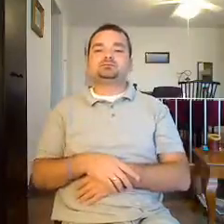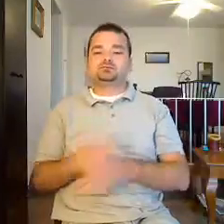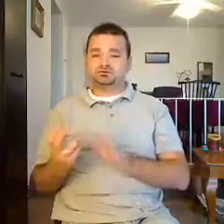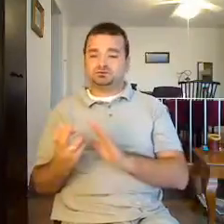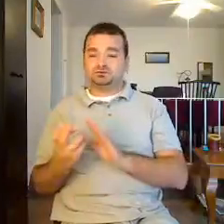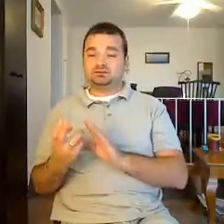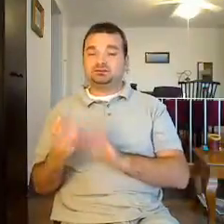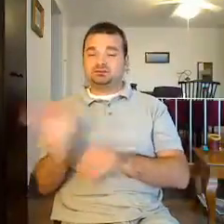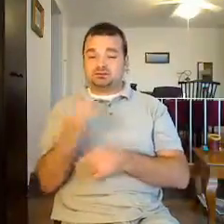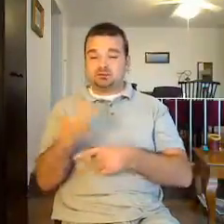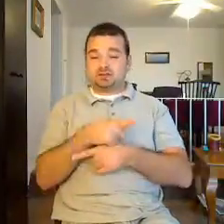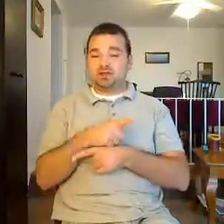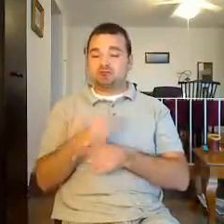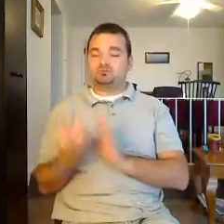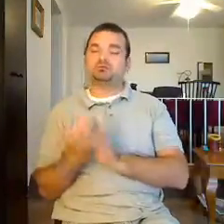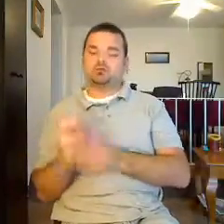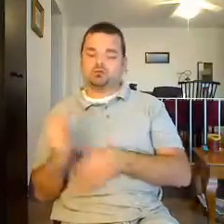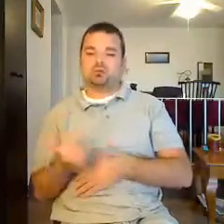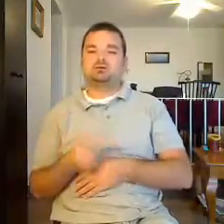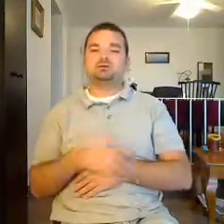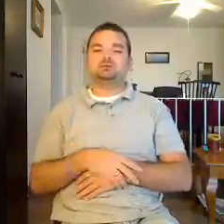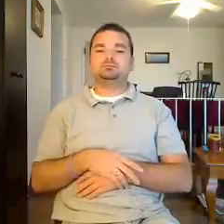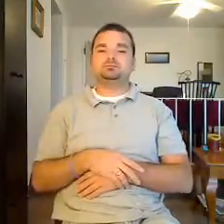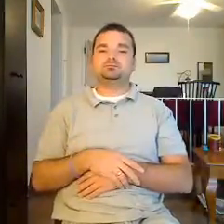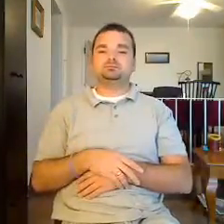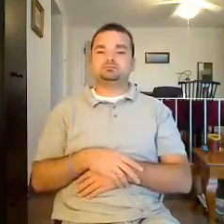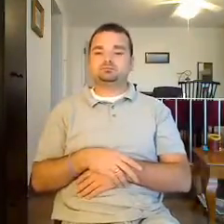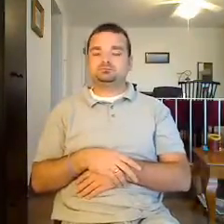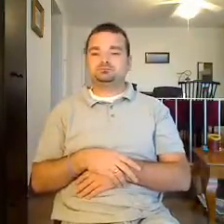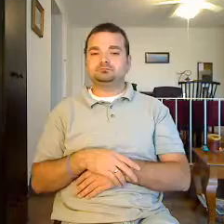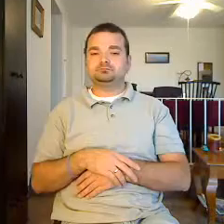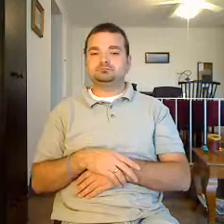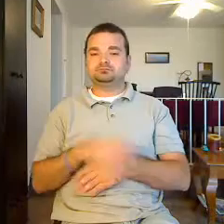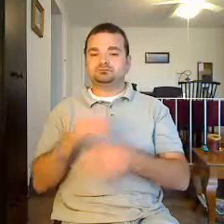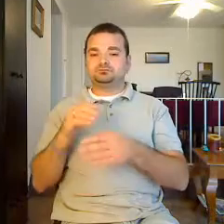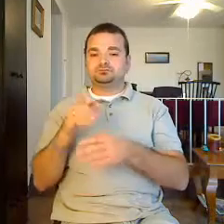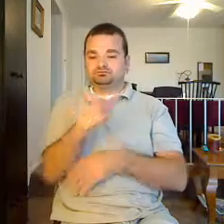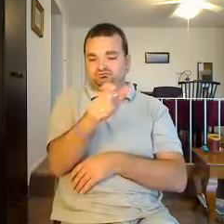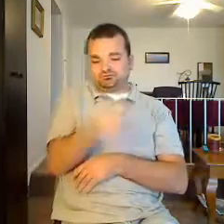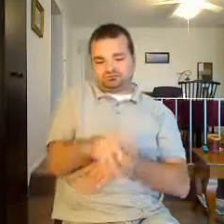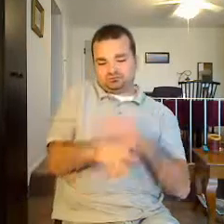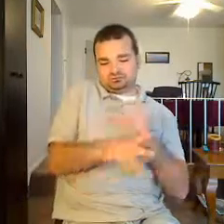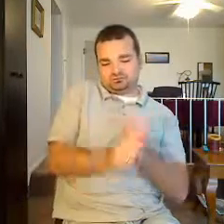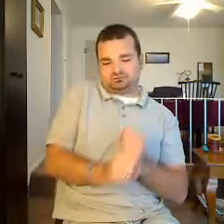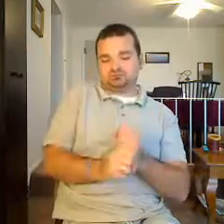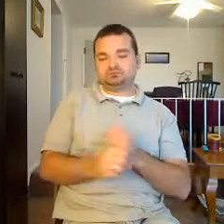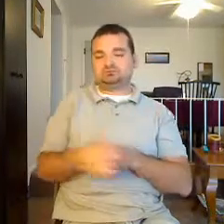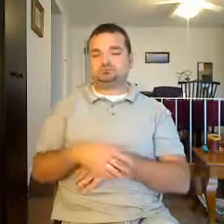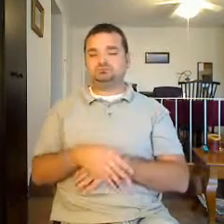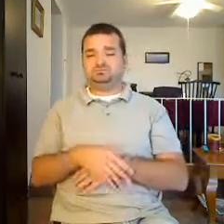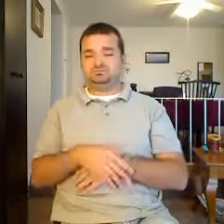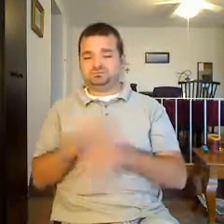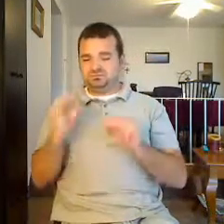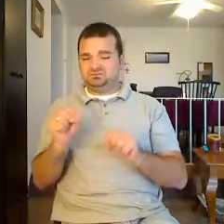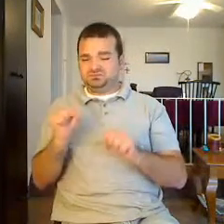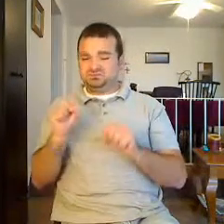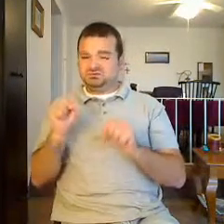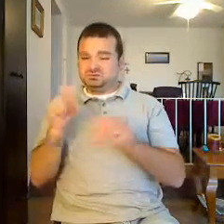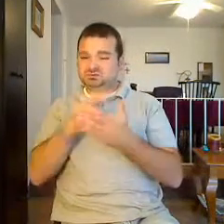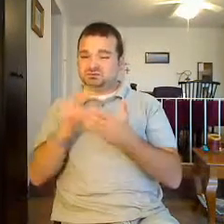day, convert the recorded information and focus summaries to the left margin. Legibility and completeness of ideas is necessary to be able to understand your